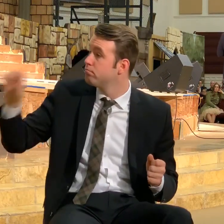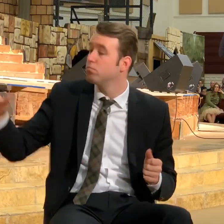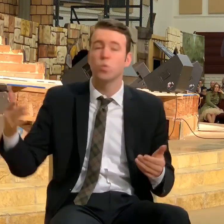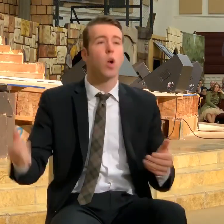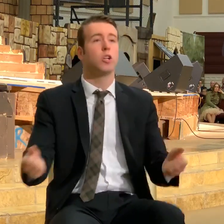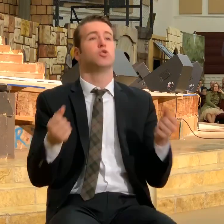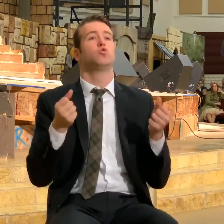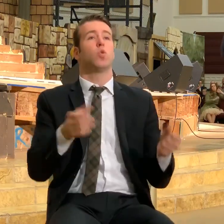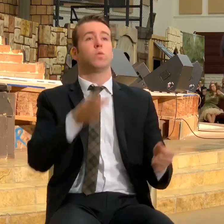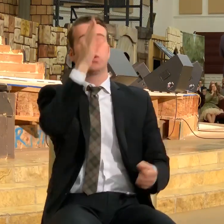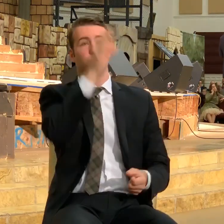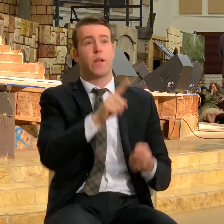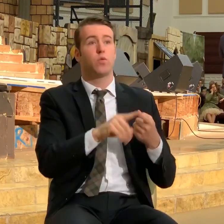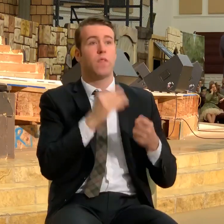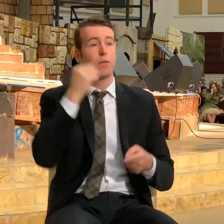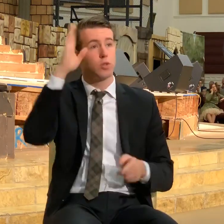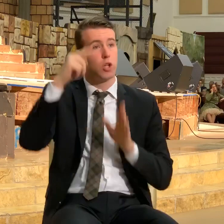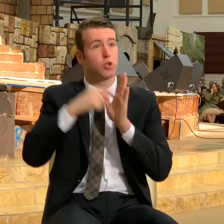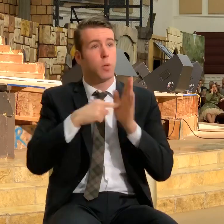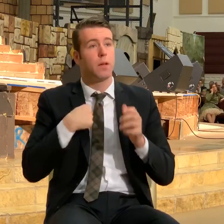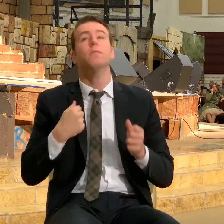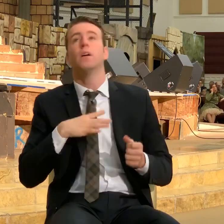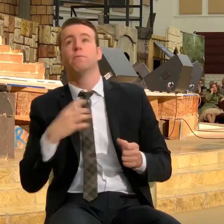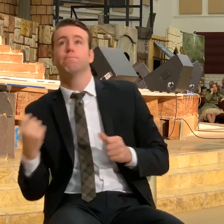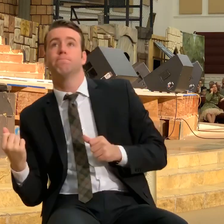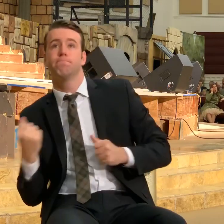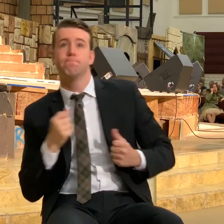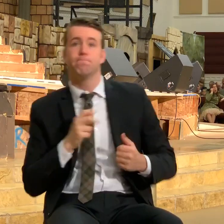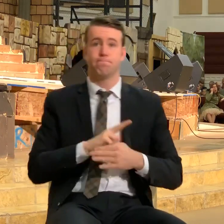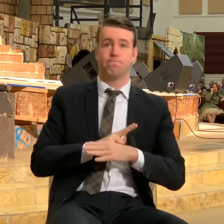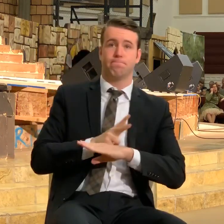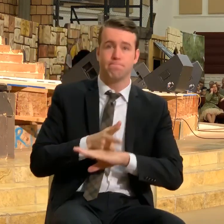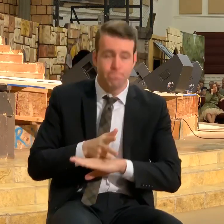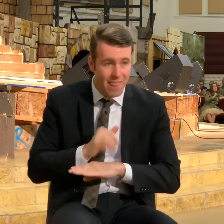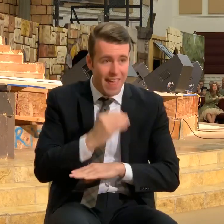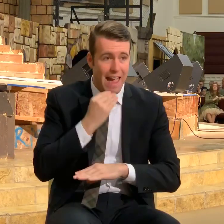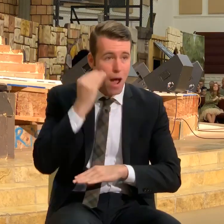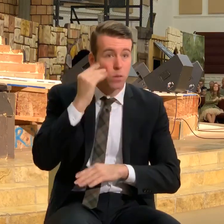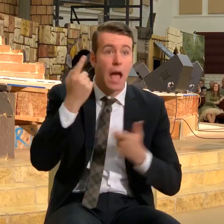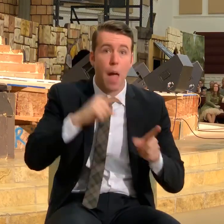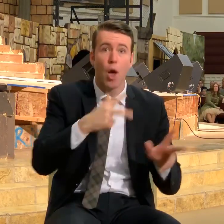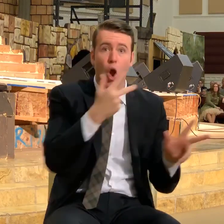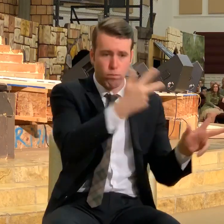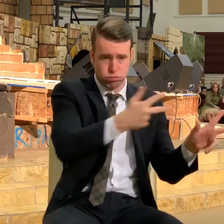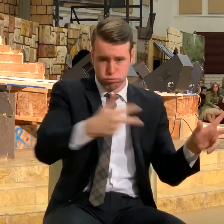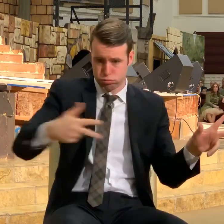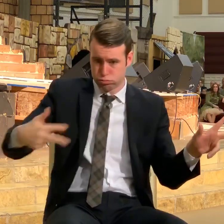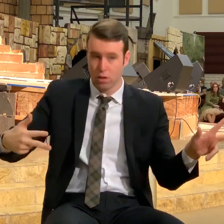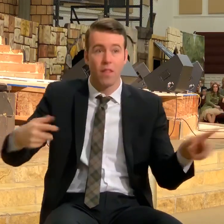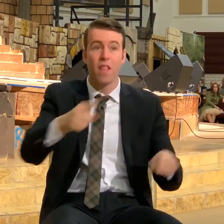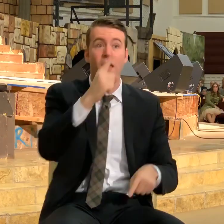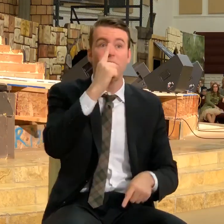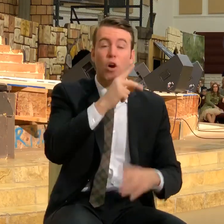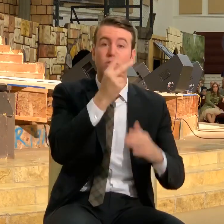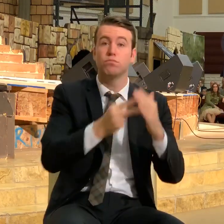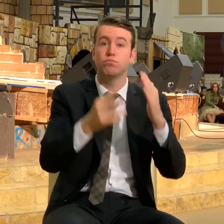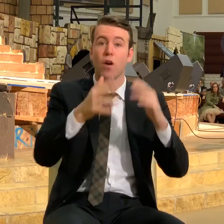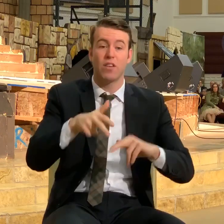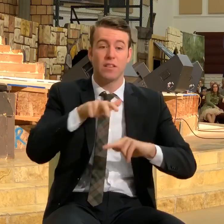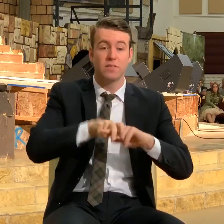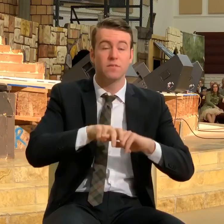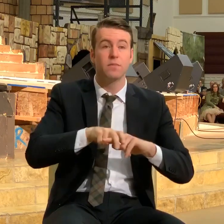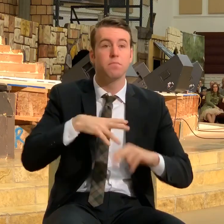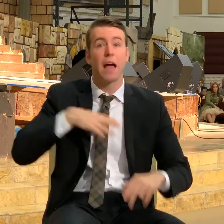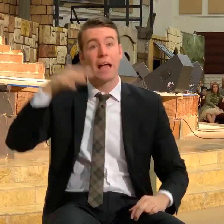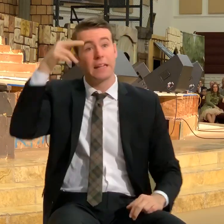to the house God showed him. And when he pulled up to the house, there were all kinds of cars parked out the front, and that false prophet was sitting there. My dad